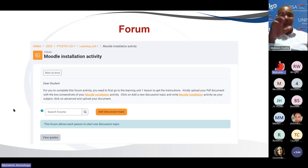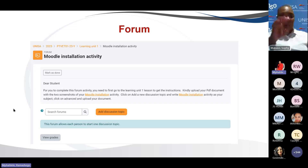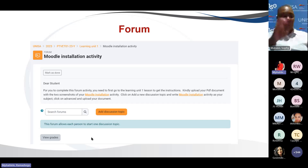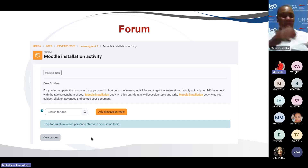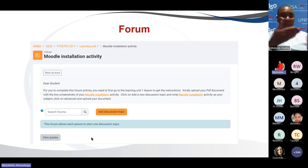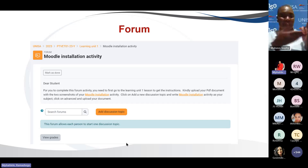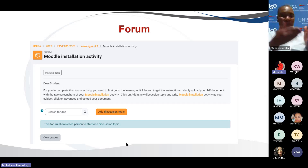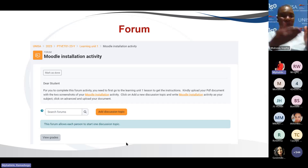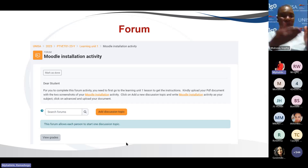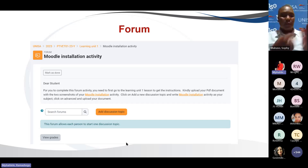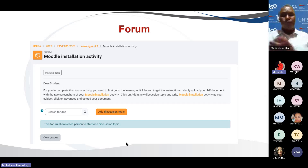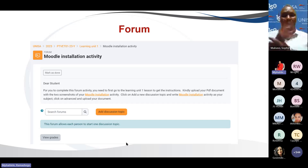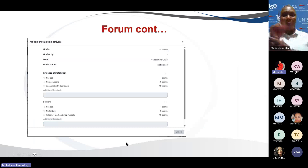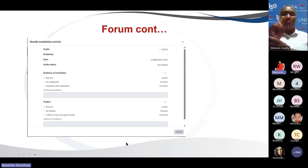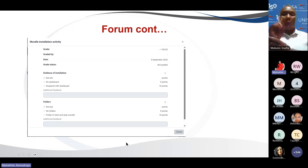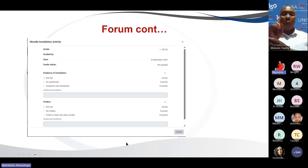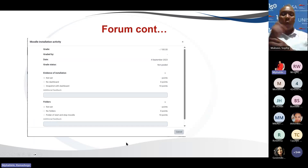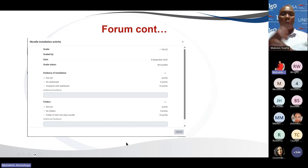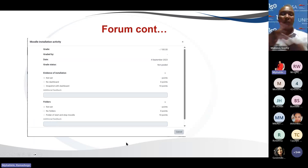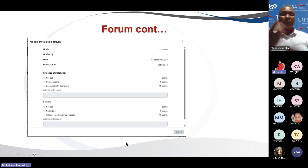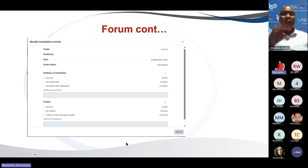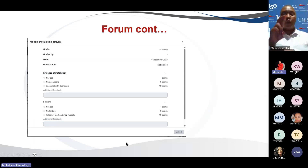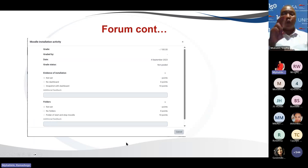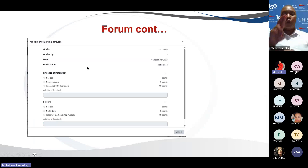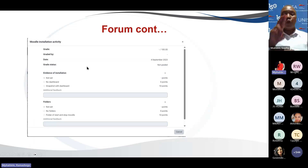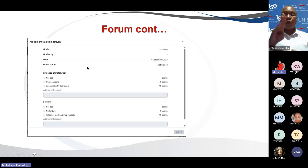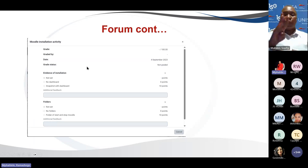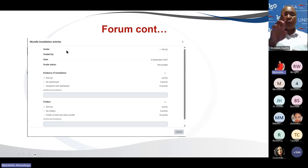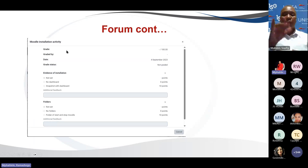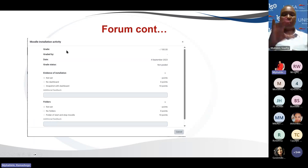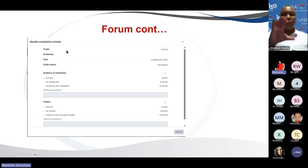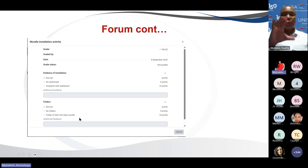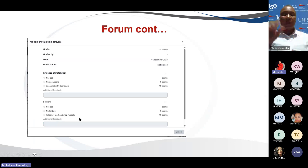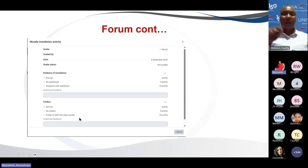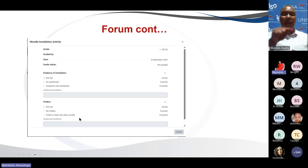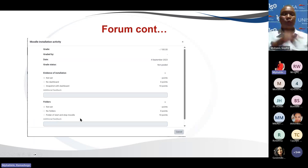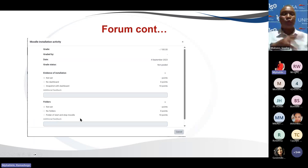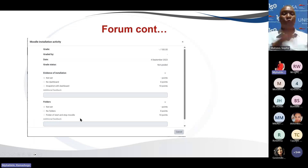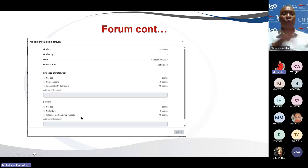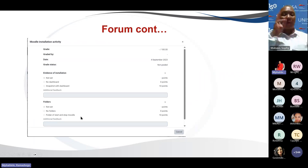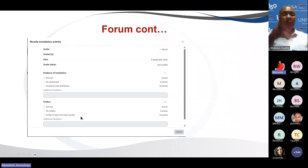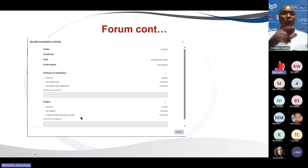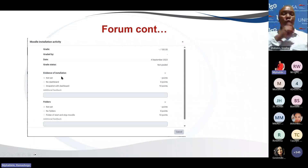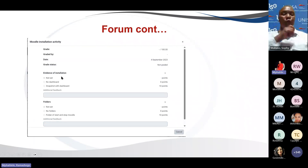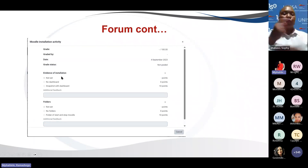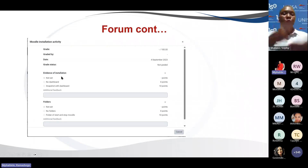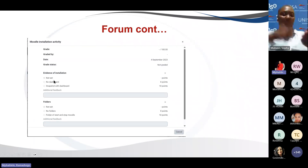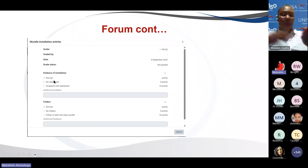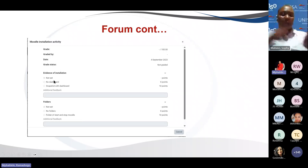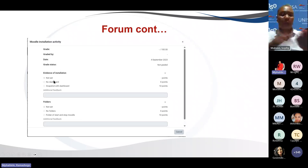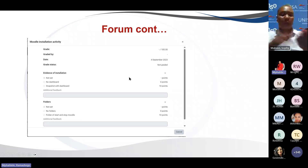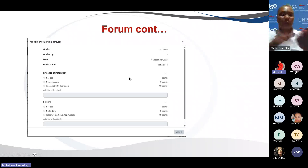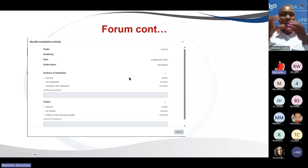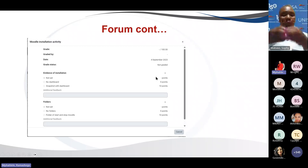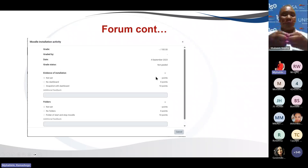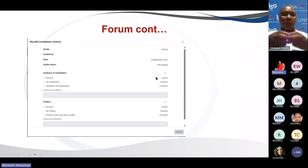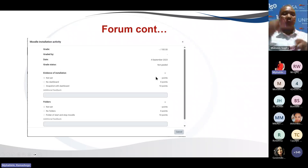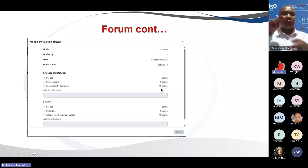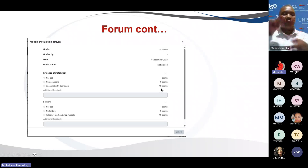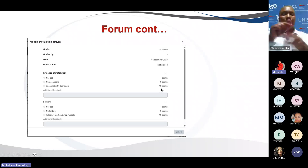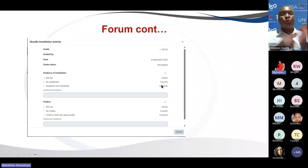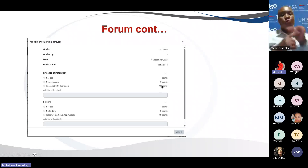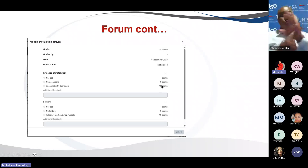will come up? It is the rubric that is going to be used to mark the forum. And then it will also show